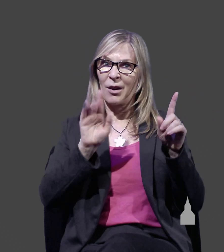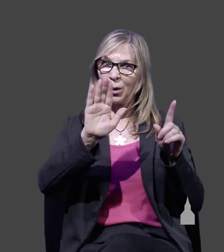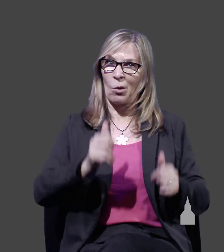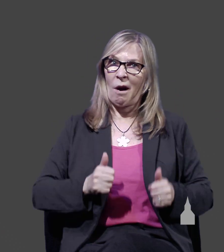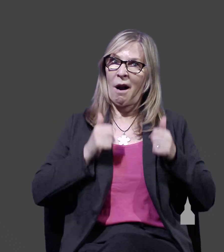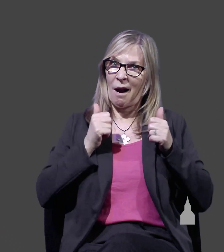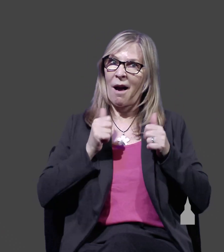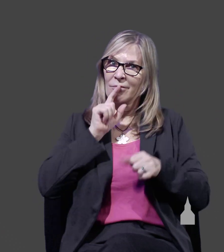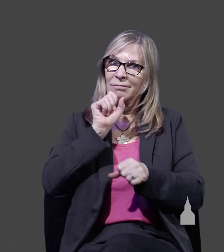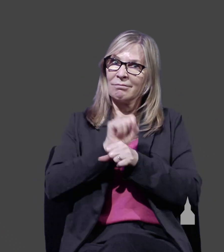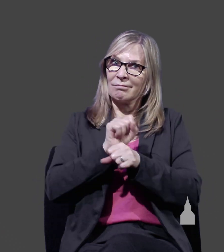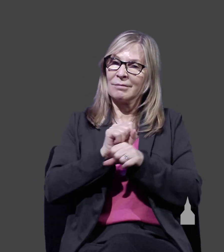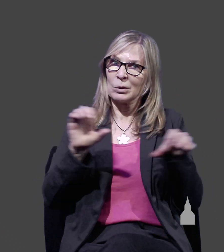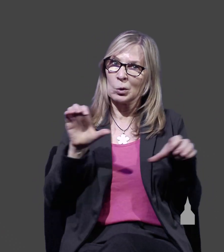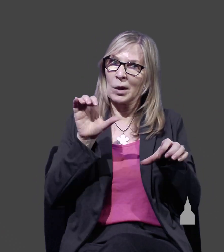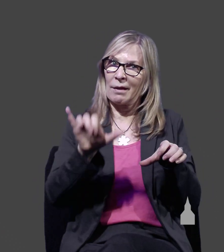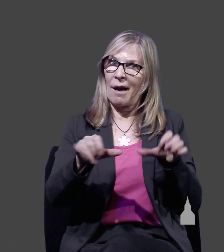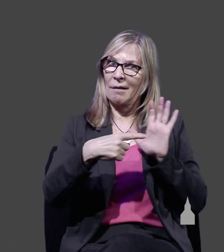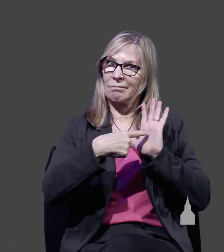issue is